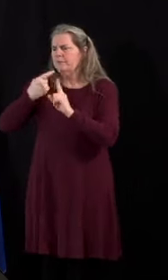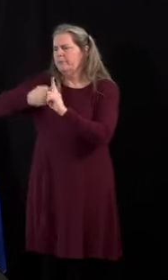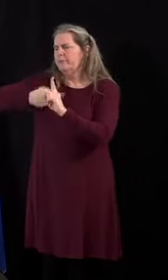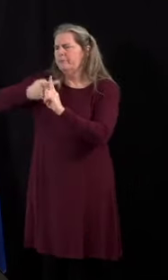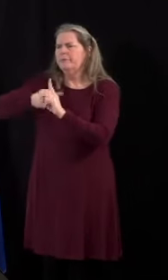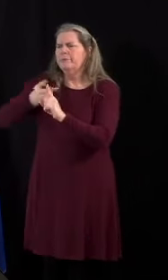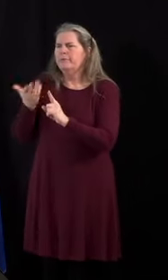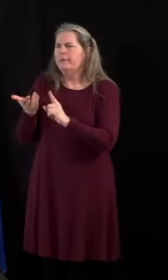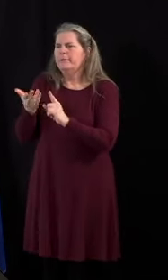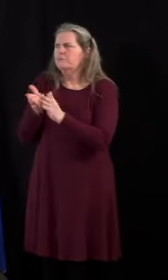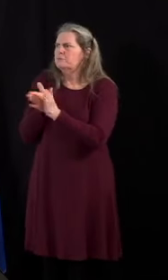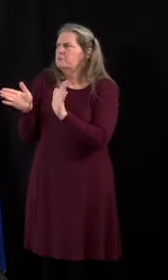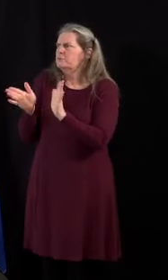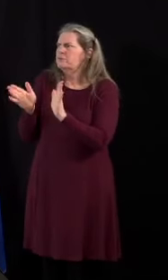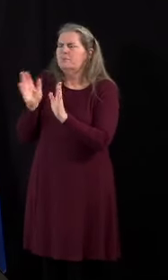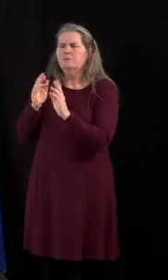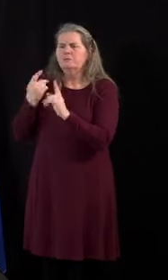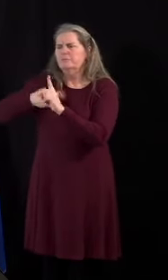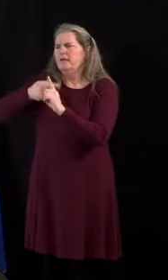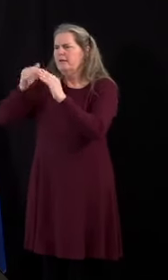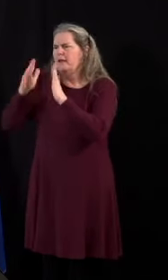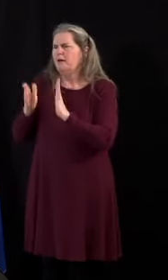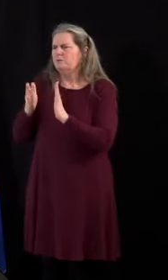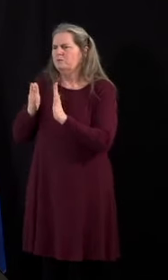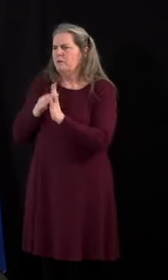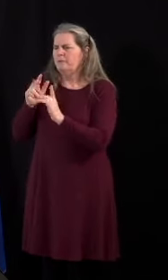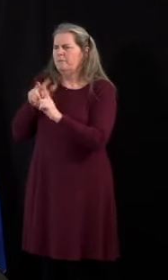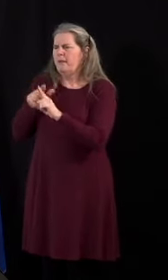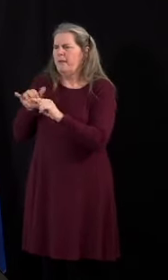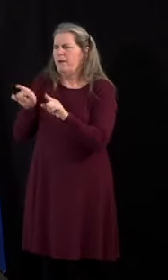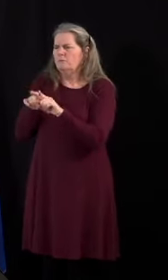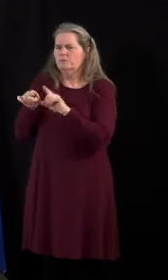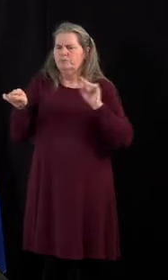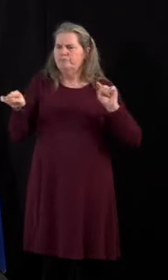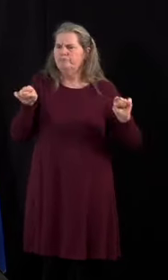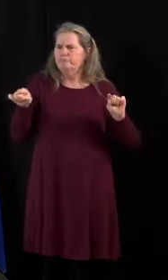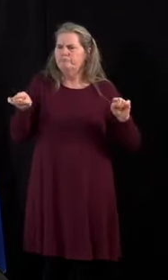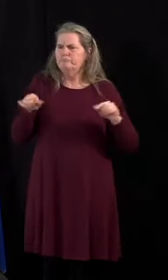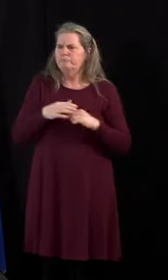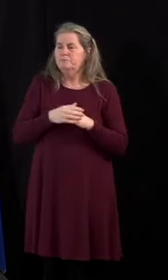for people just who are renting a home, for example? Sure. Okay.